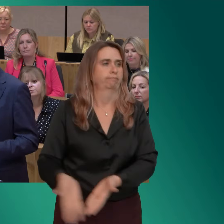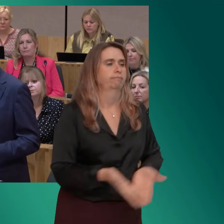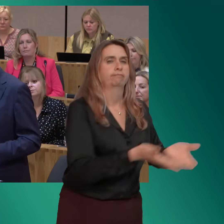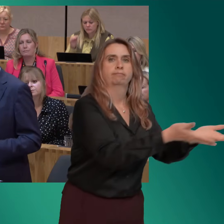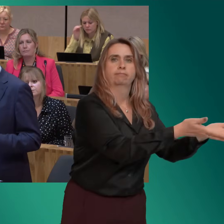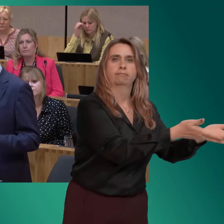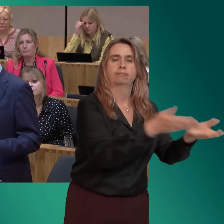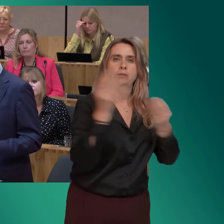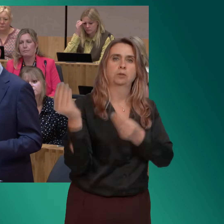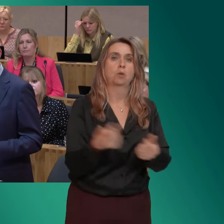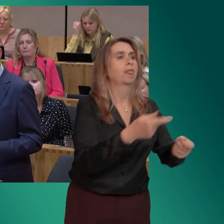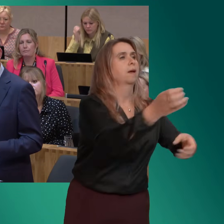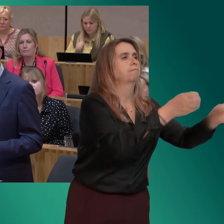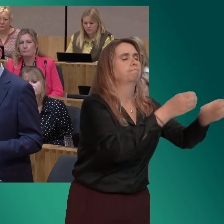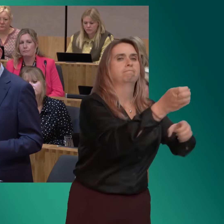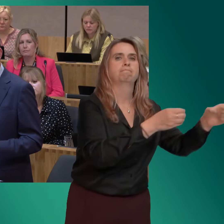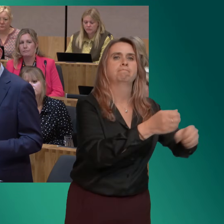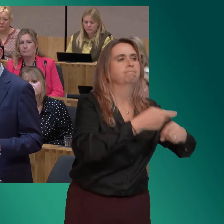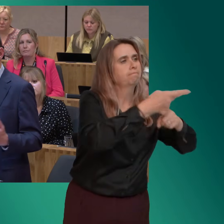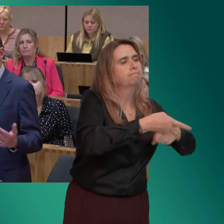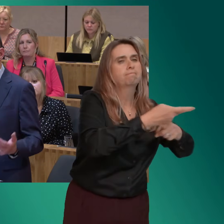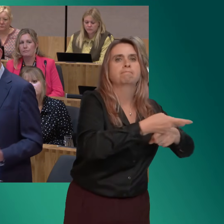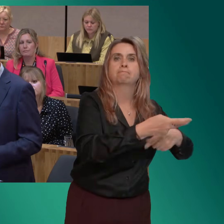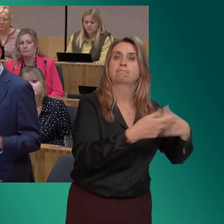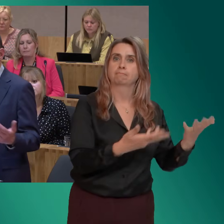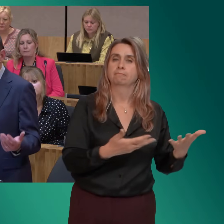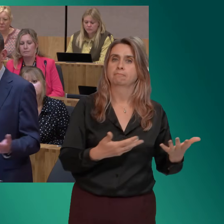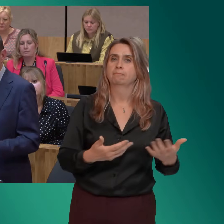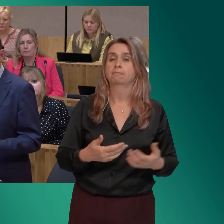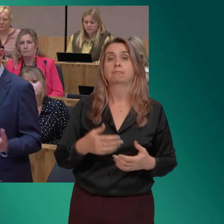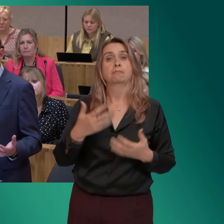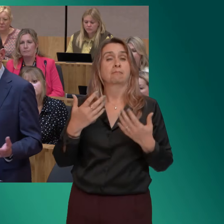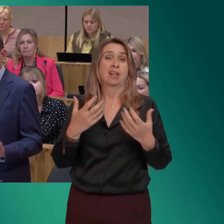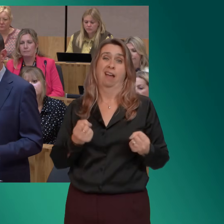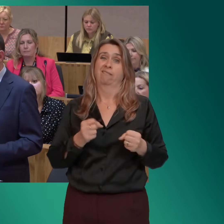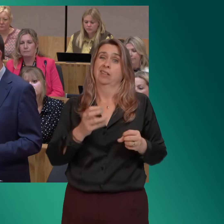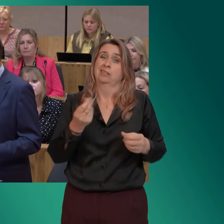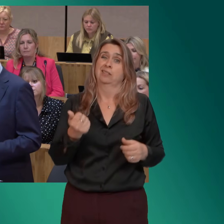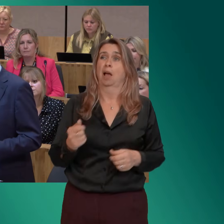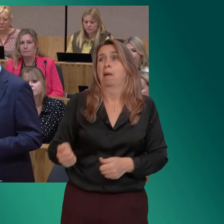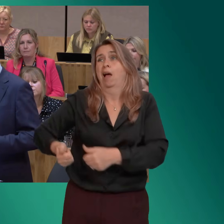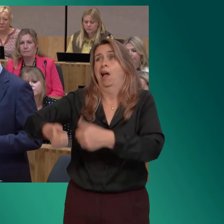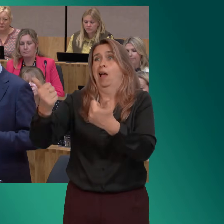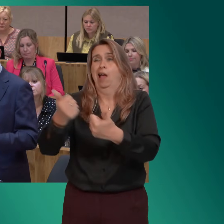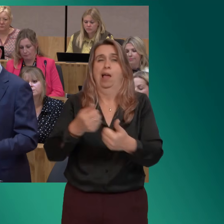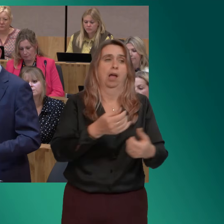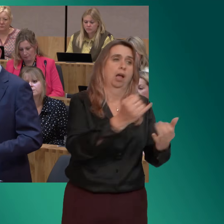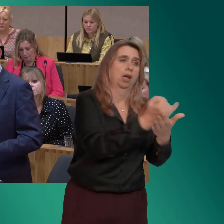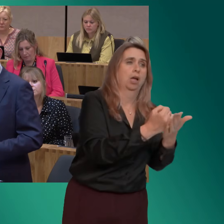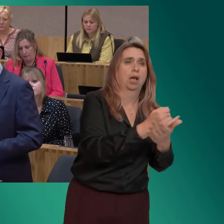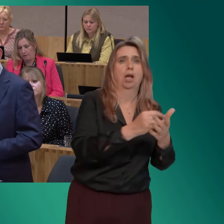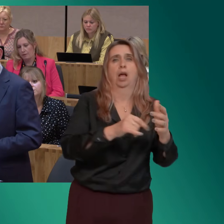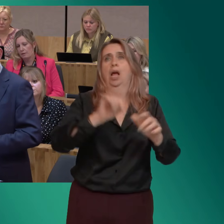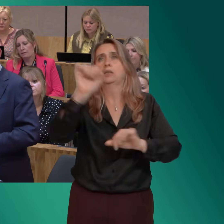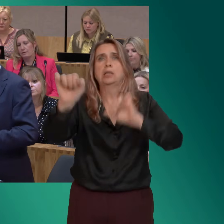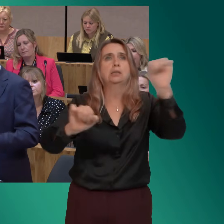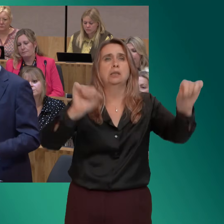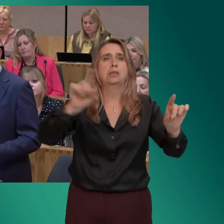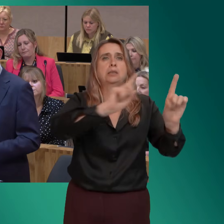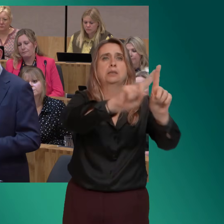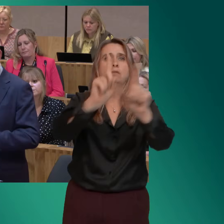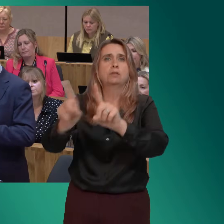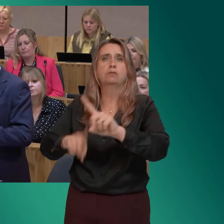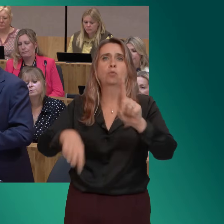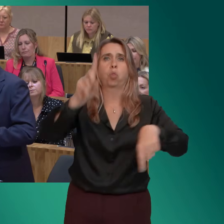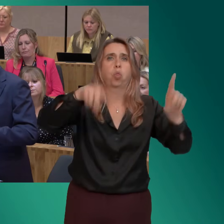consistency of care in all parts of Wales. Call it the postcode lottery, if you like, whether it's your quality of care, the level